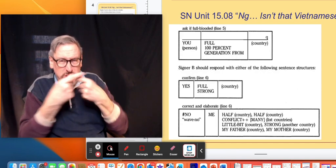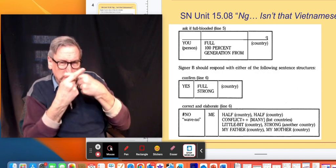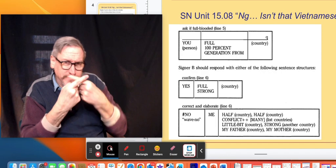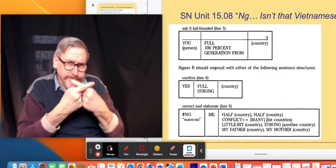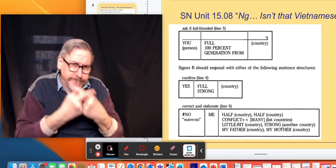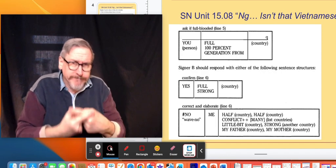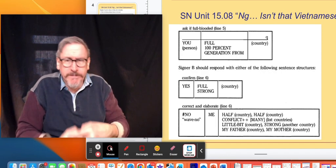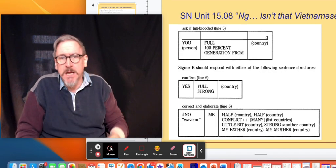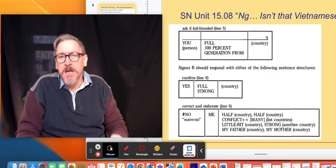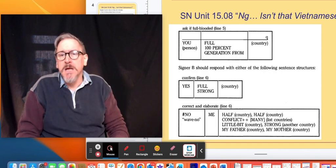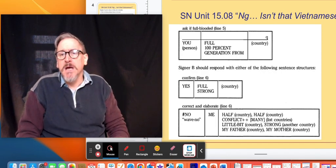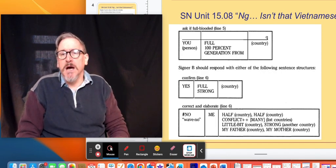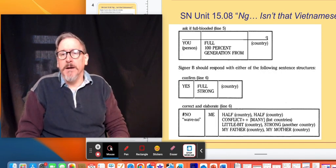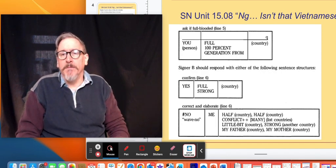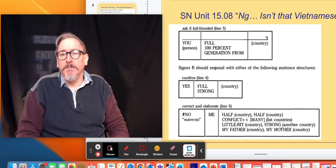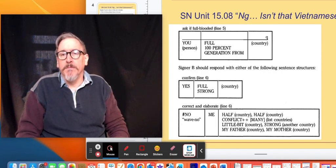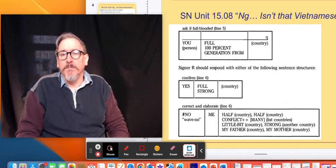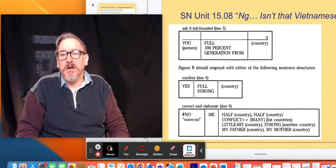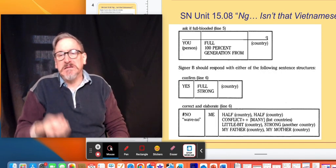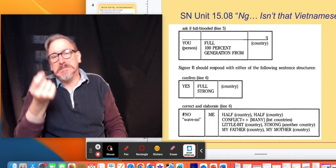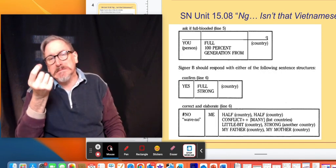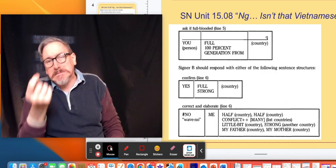that. Um,